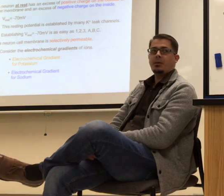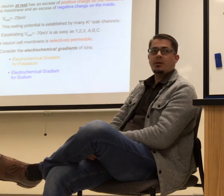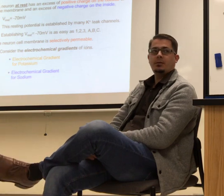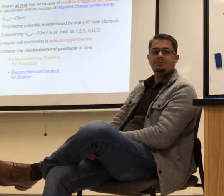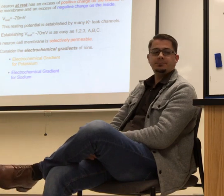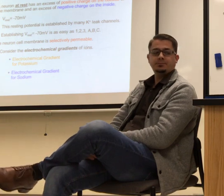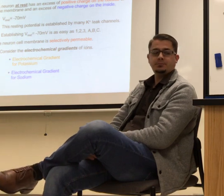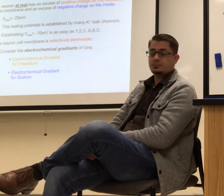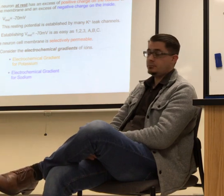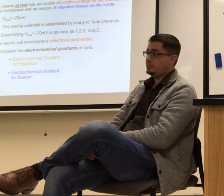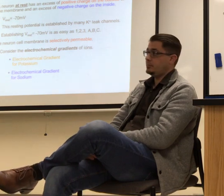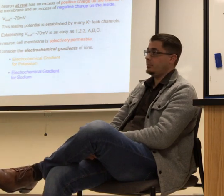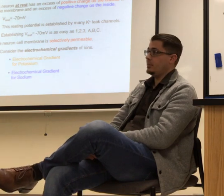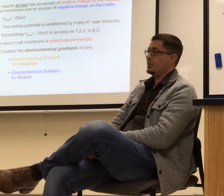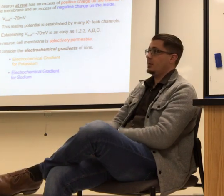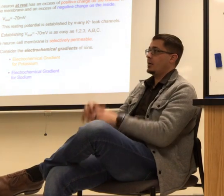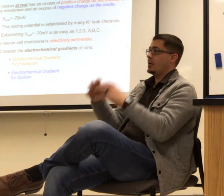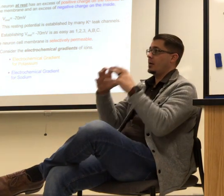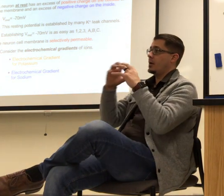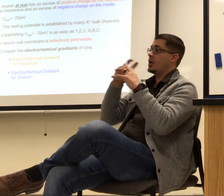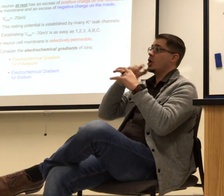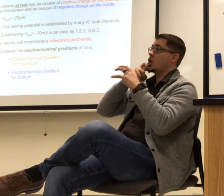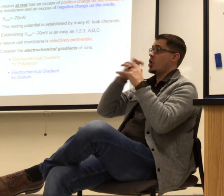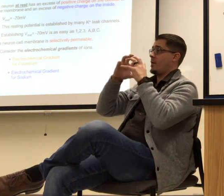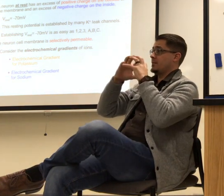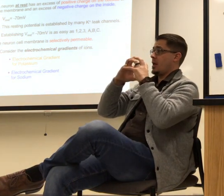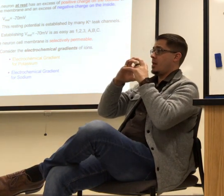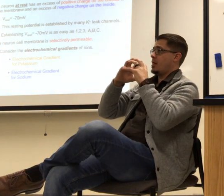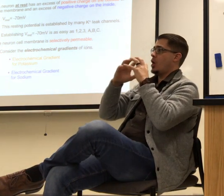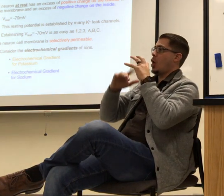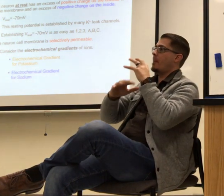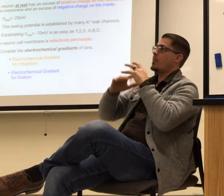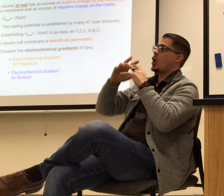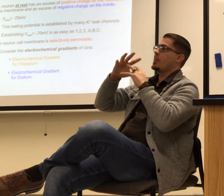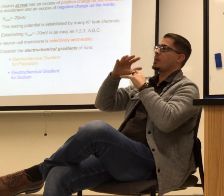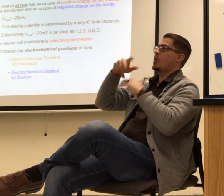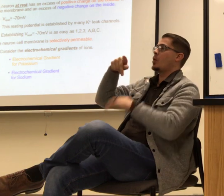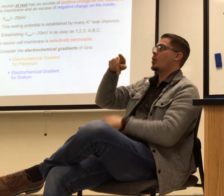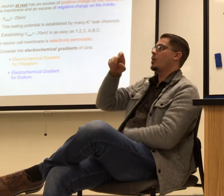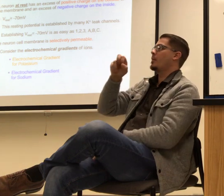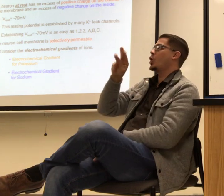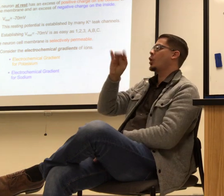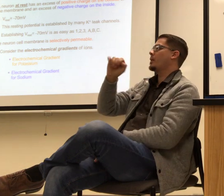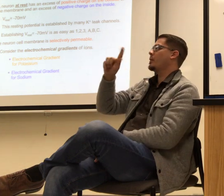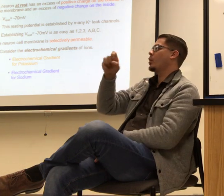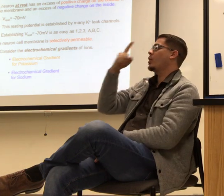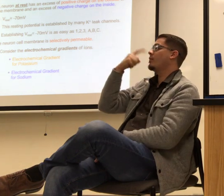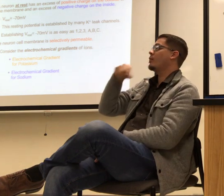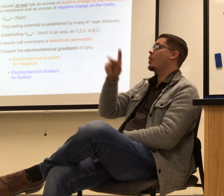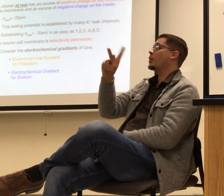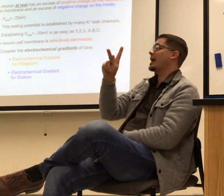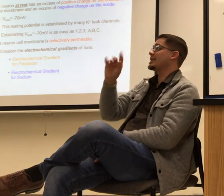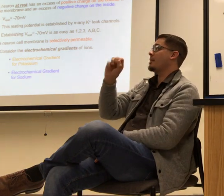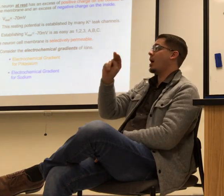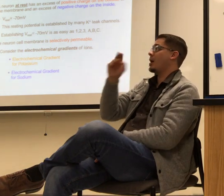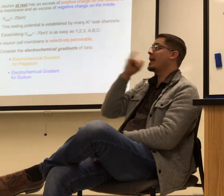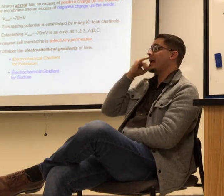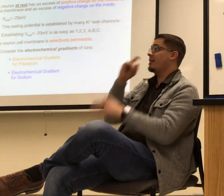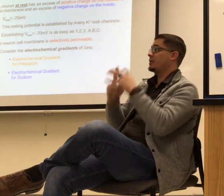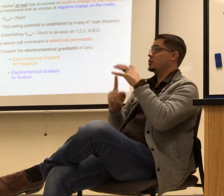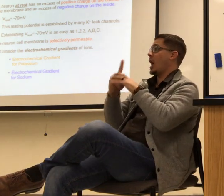These cells are permeable to potassium ions. If they have a channel for it,